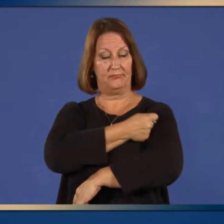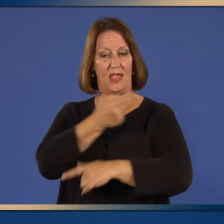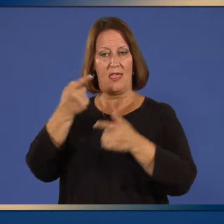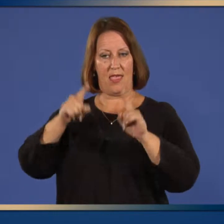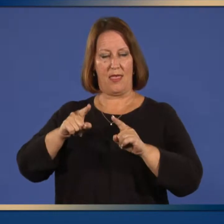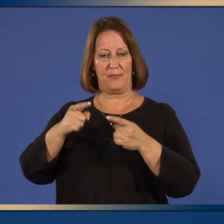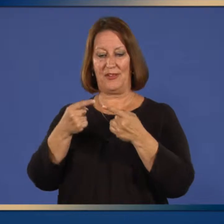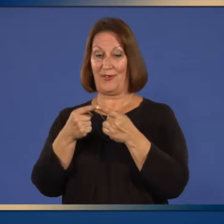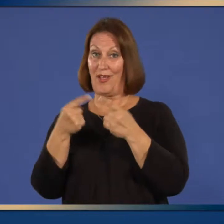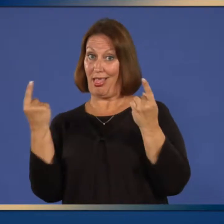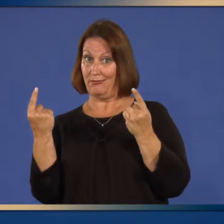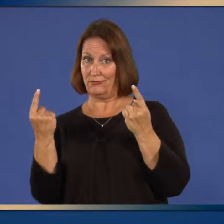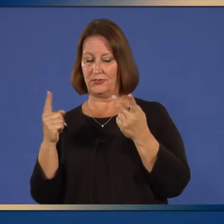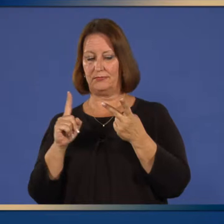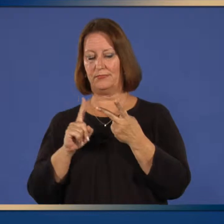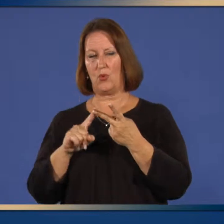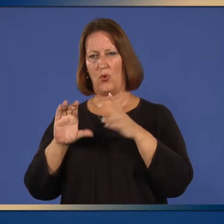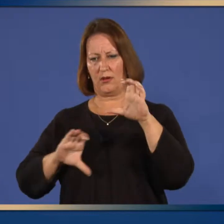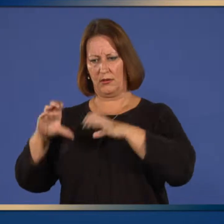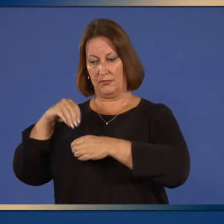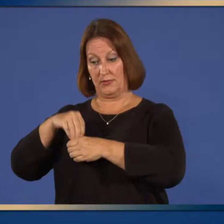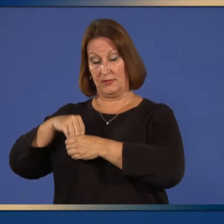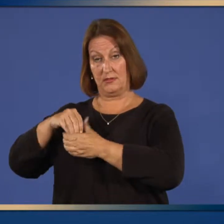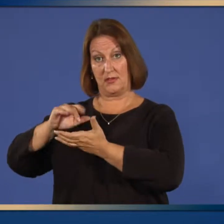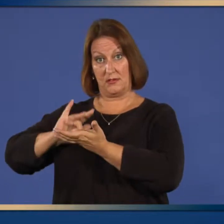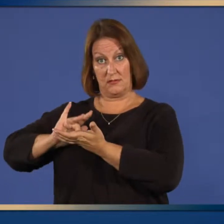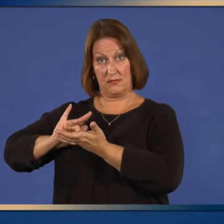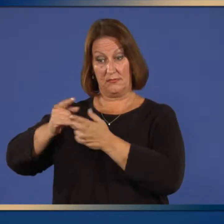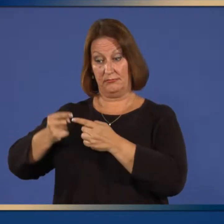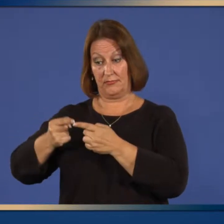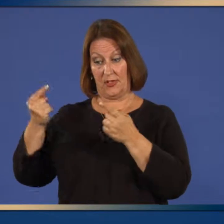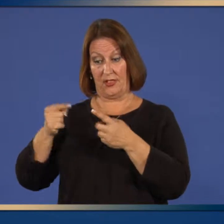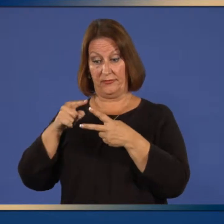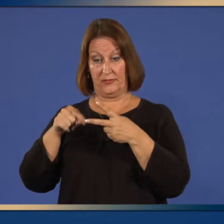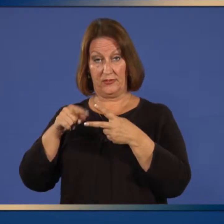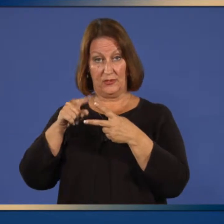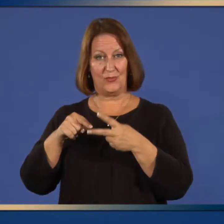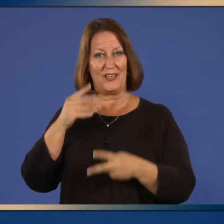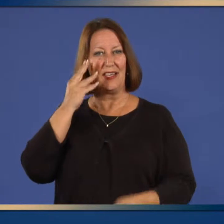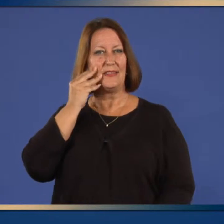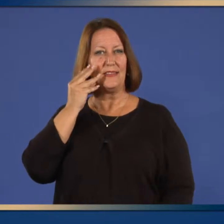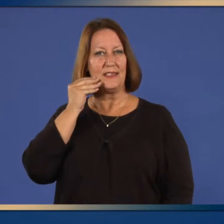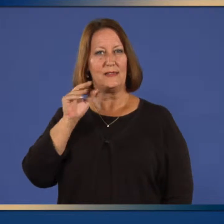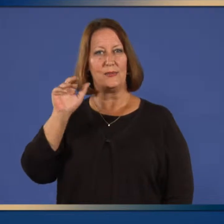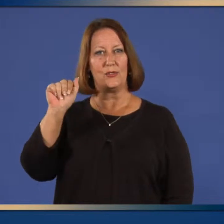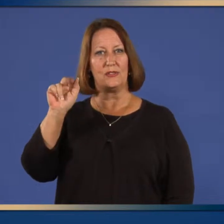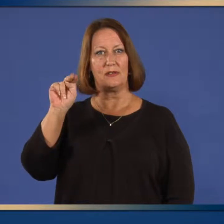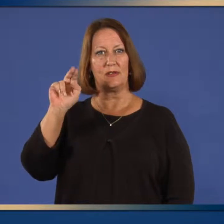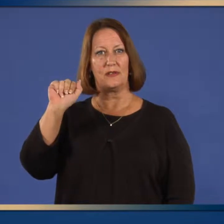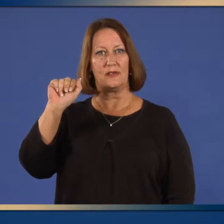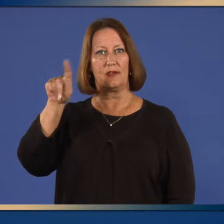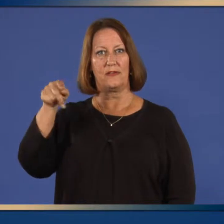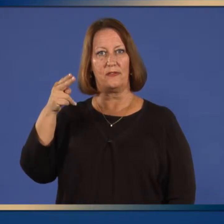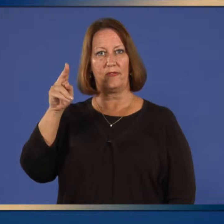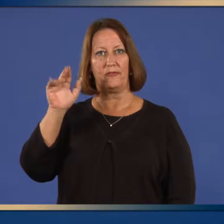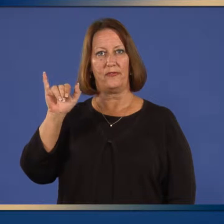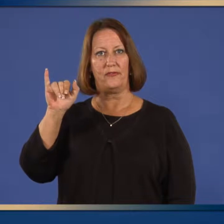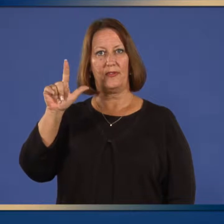History of anaphylactic reaction to a previous dose of vaccine or vaccine